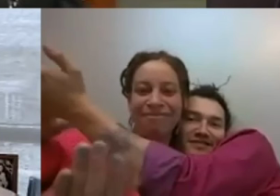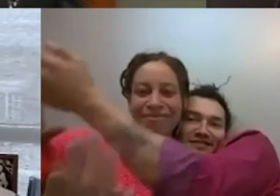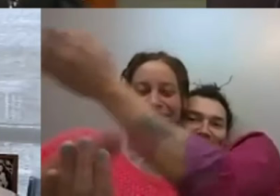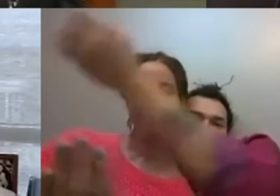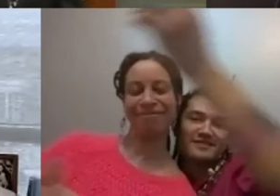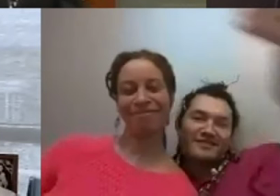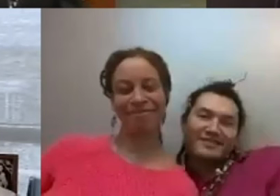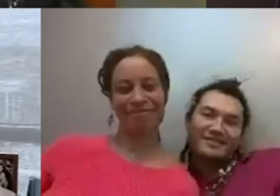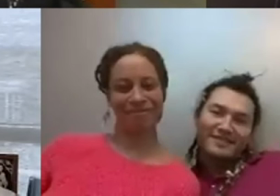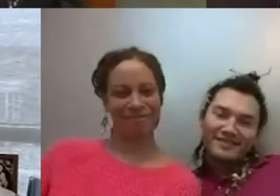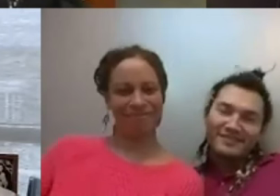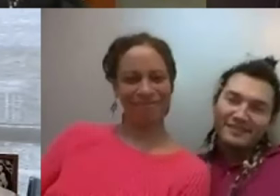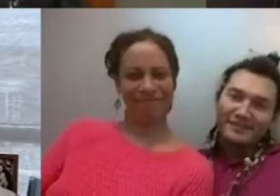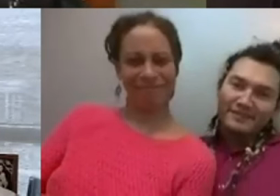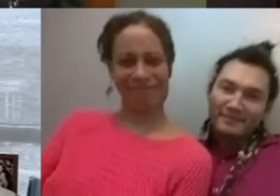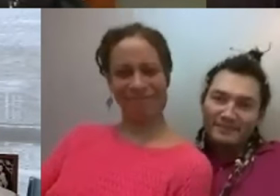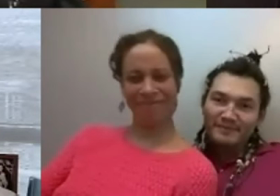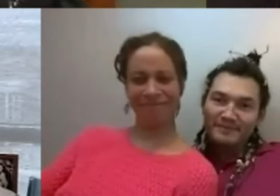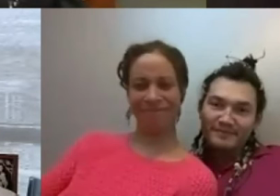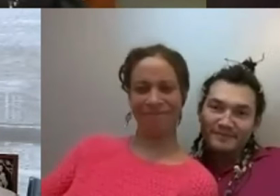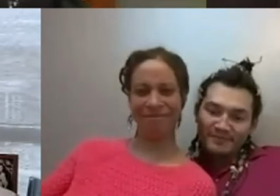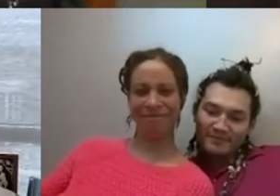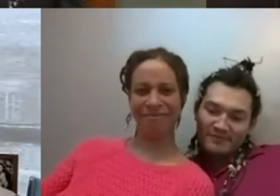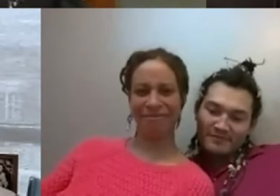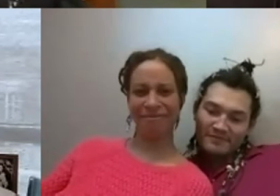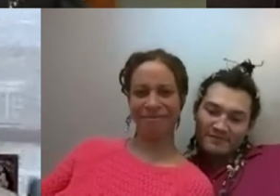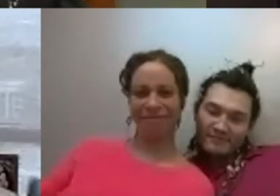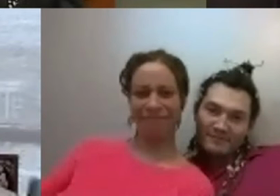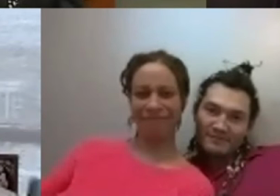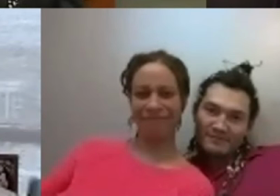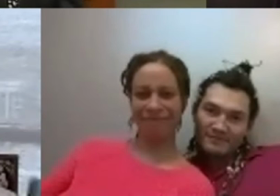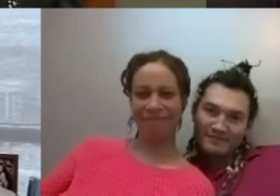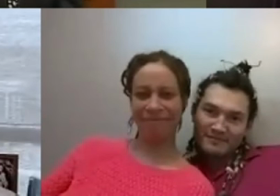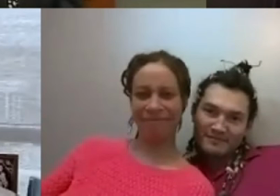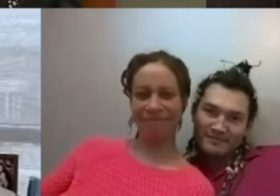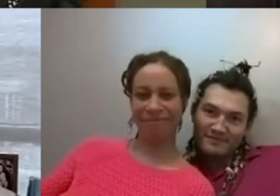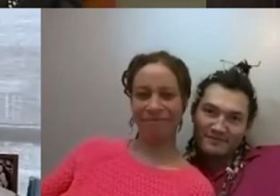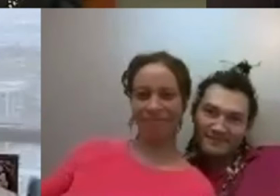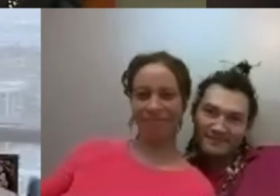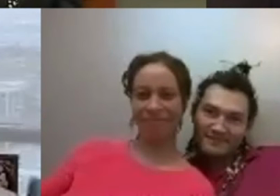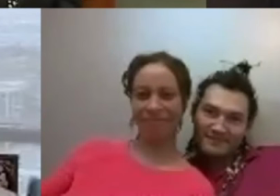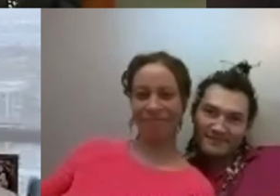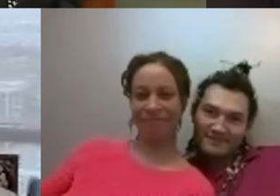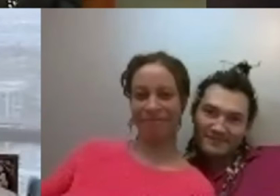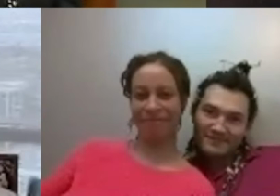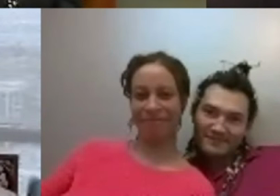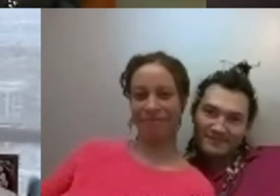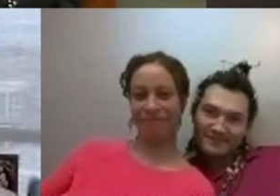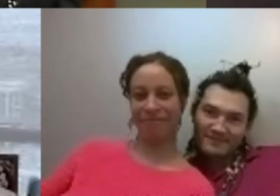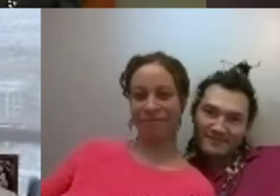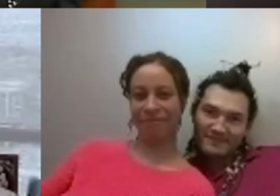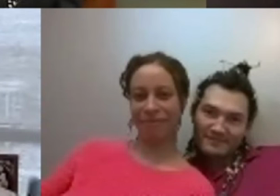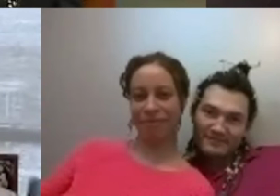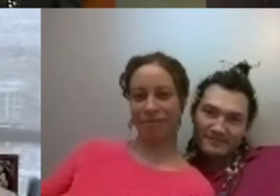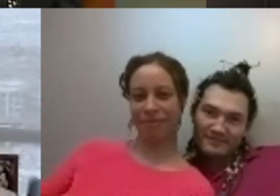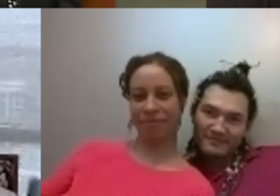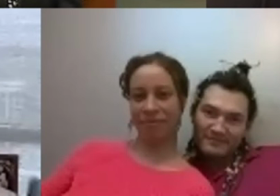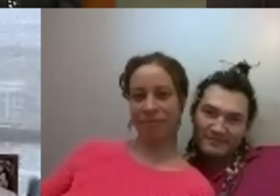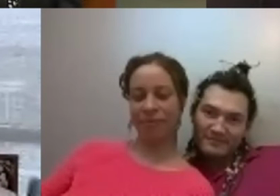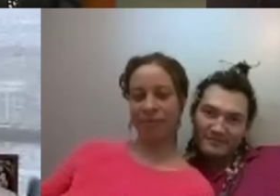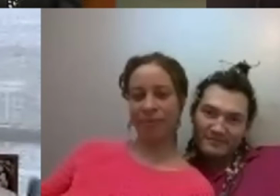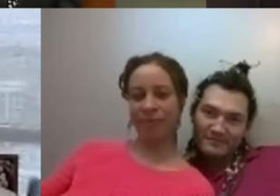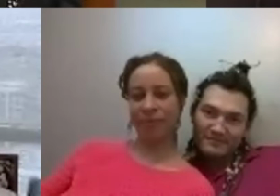Antoinette, you took me back to, to Mobile. Got me crying up here. Thank you so much.